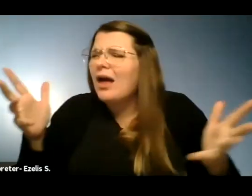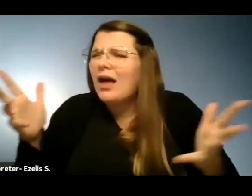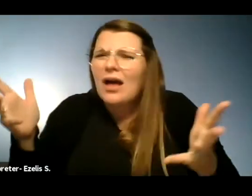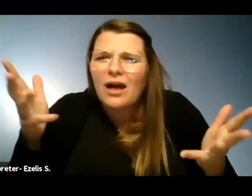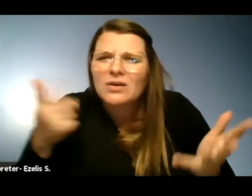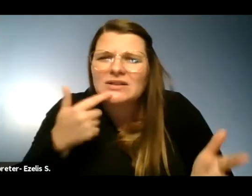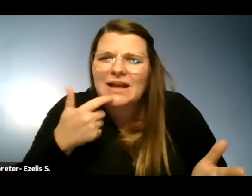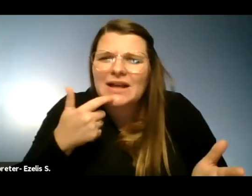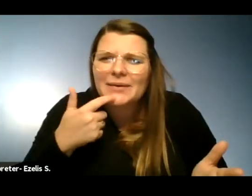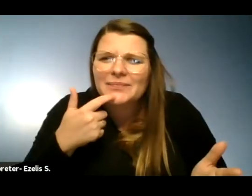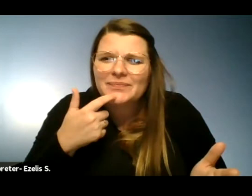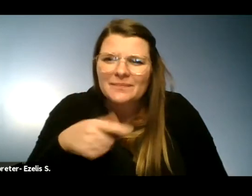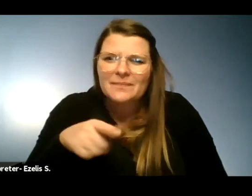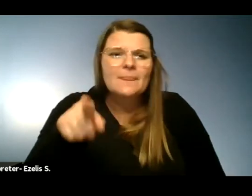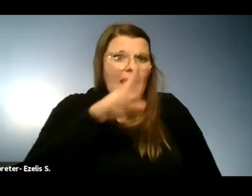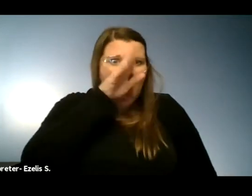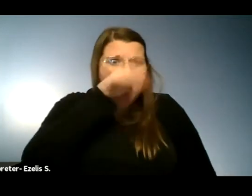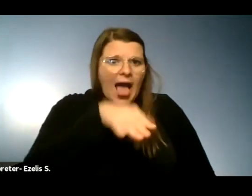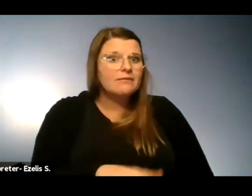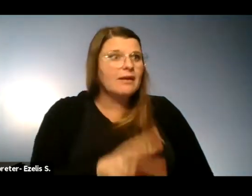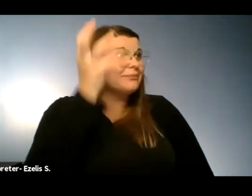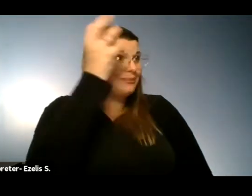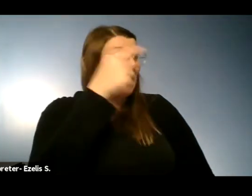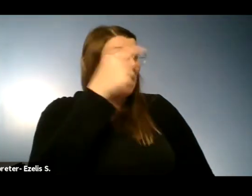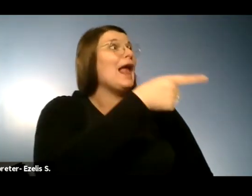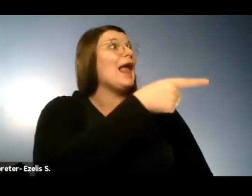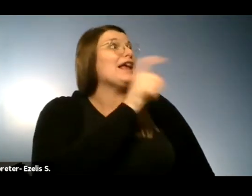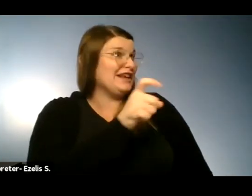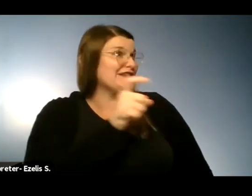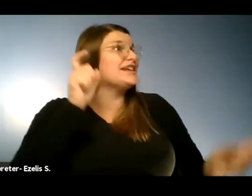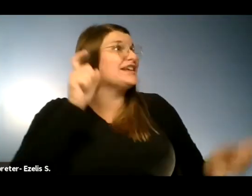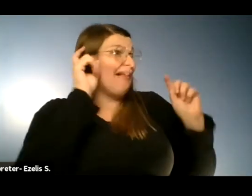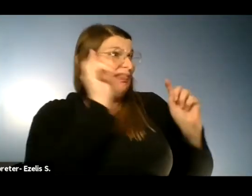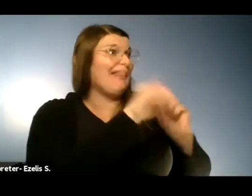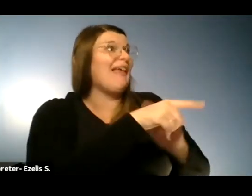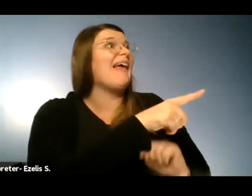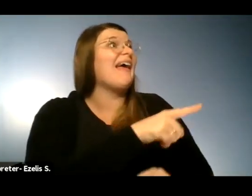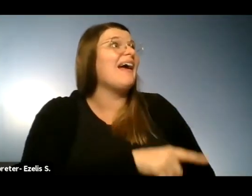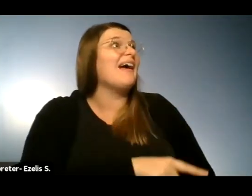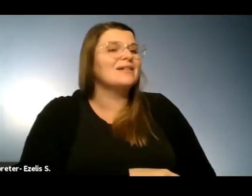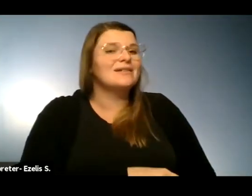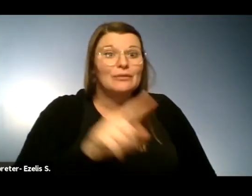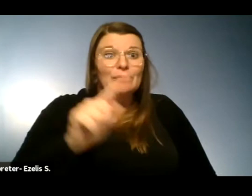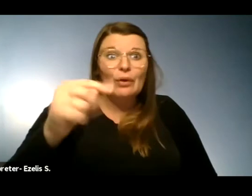A little elephant is thinking, "He's gonna need those." Those what?